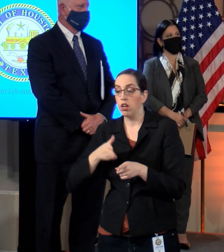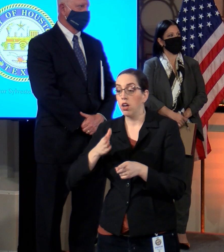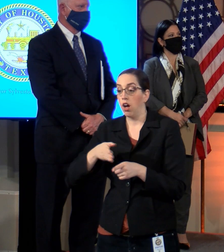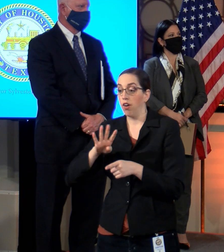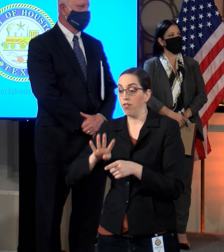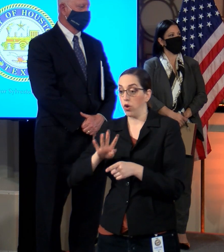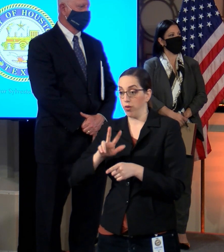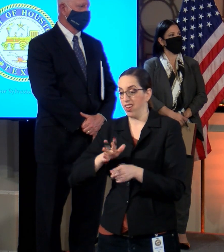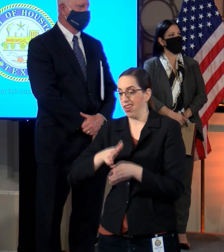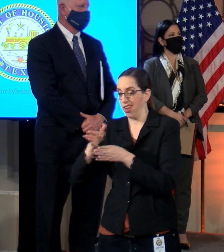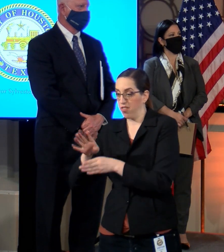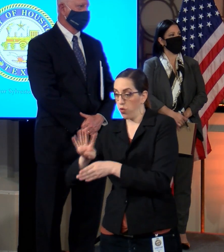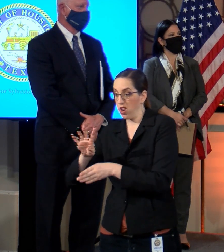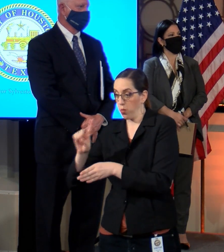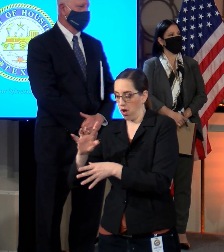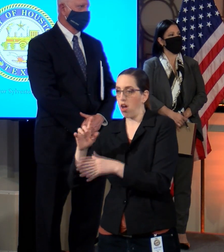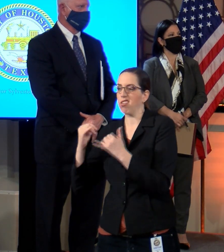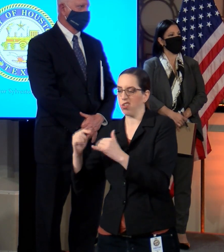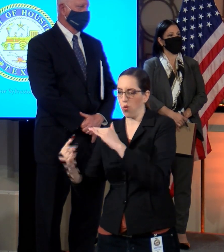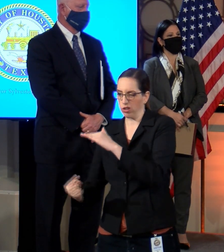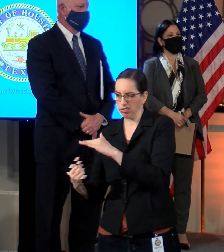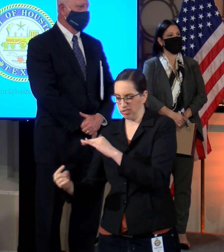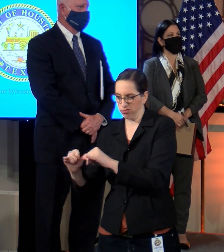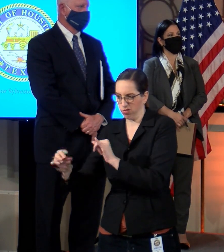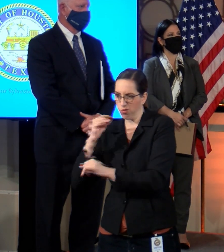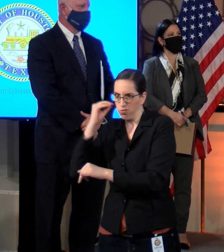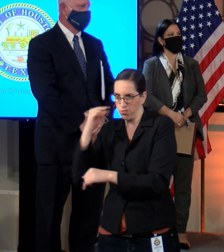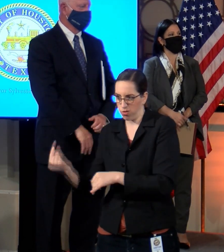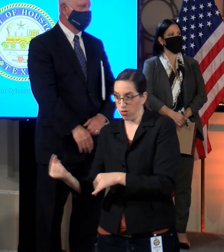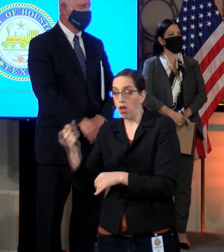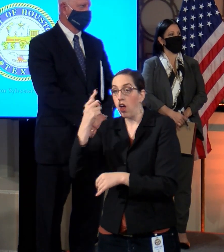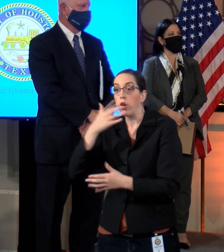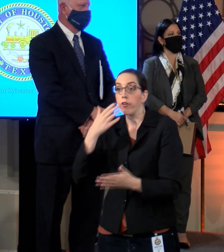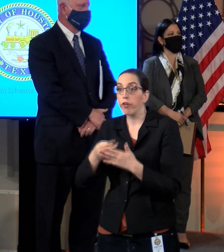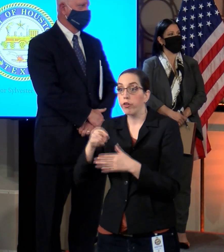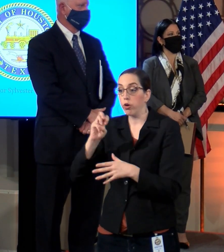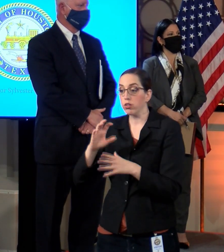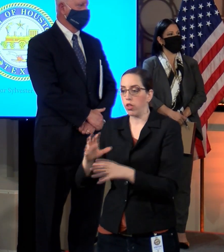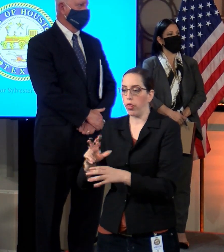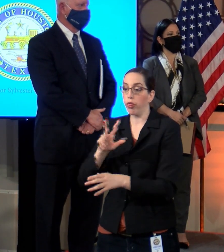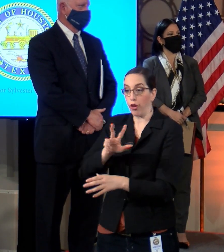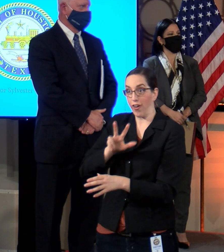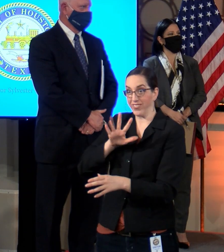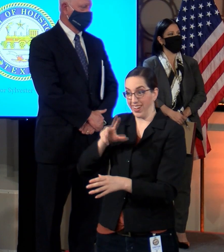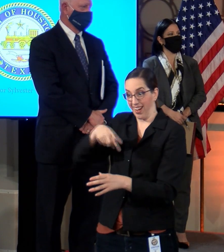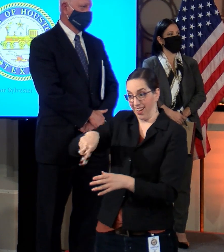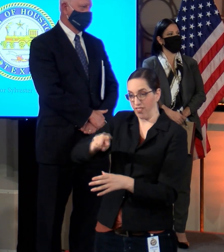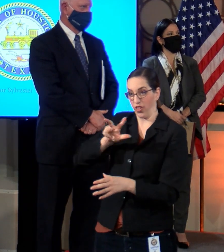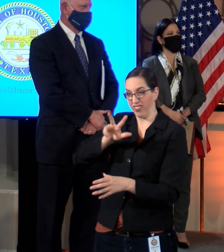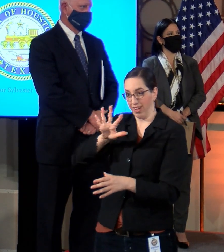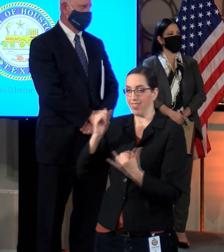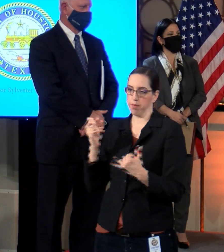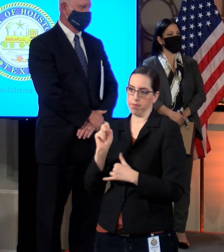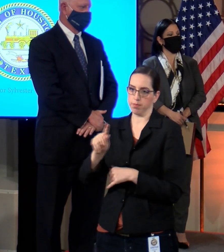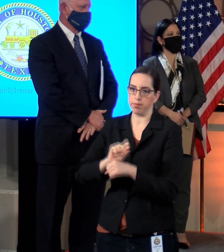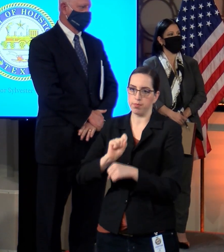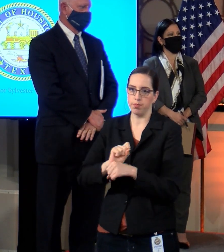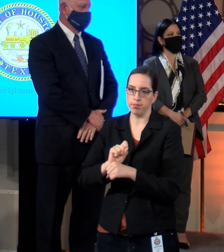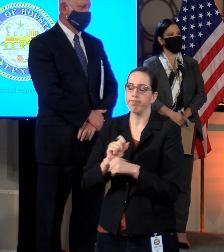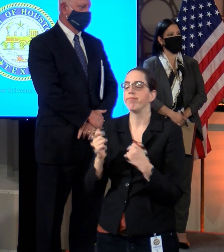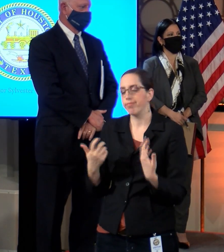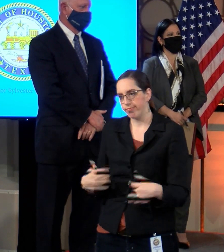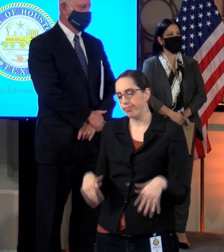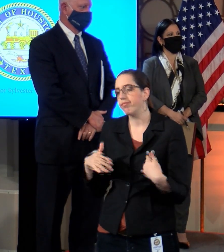those, 41 is in quarantine. The good news is 35 of them are reported back to work. So again, thanks